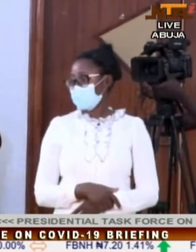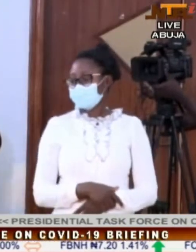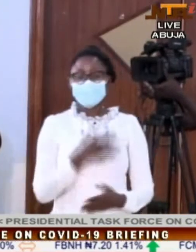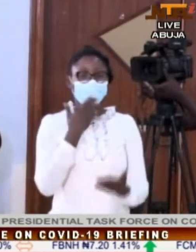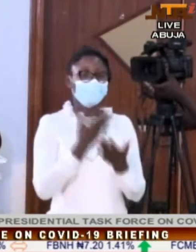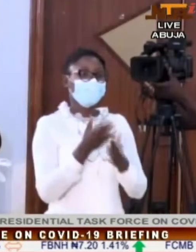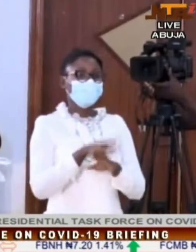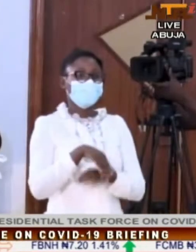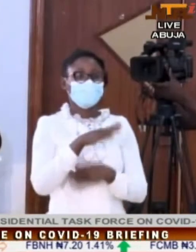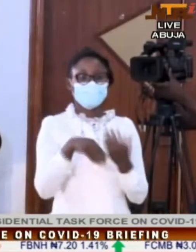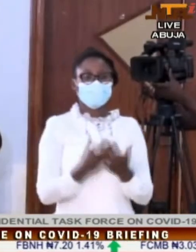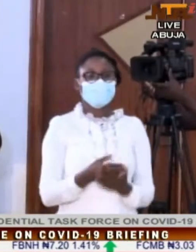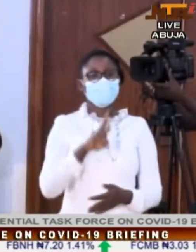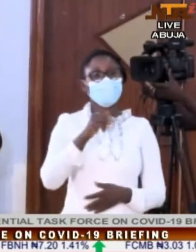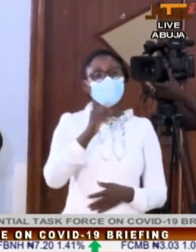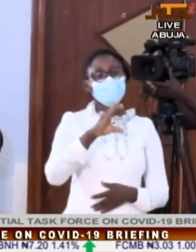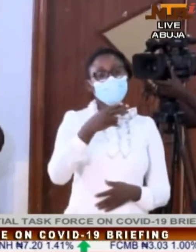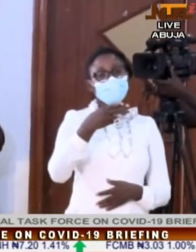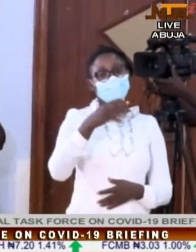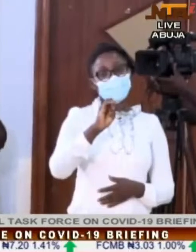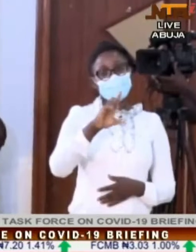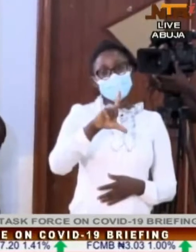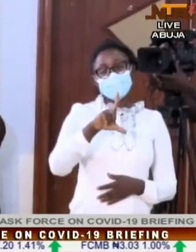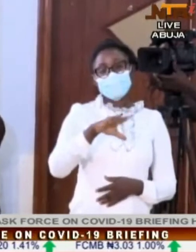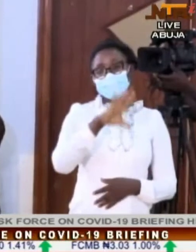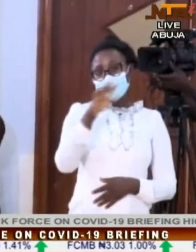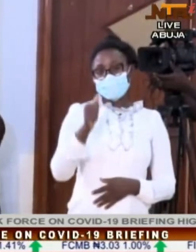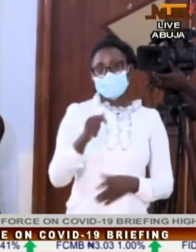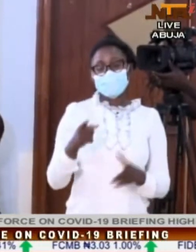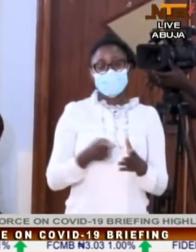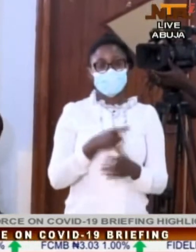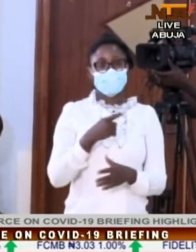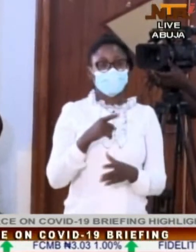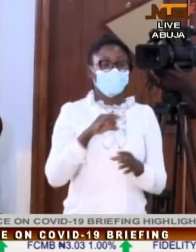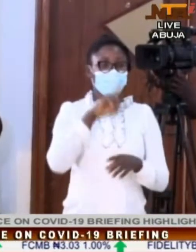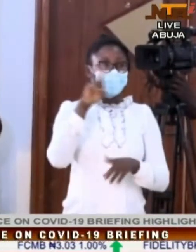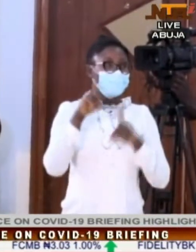Good evening all. Rachel, Abuja. My first question is for the ES.